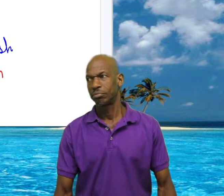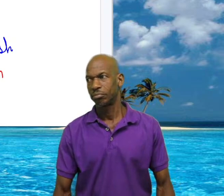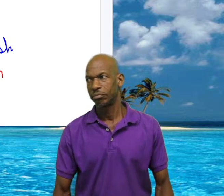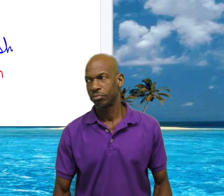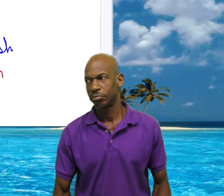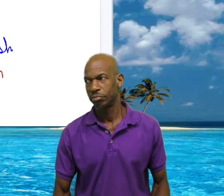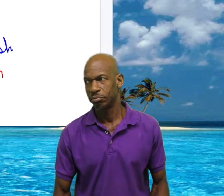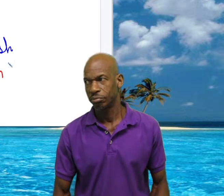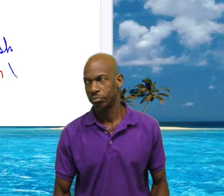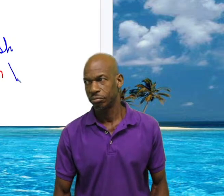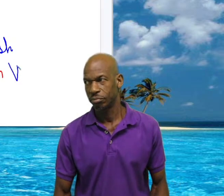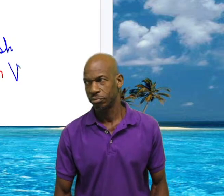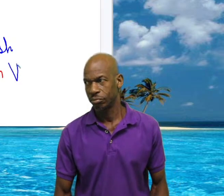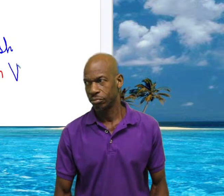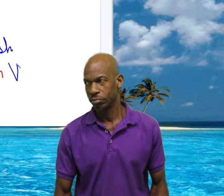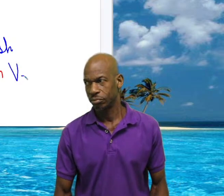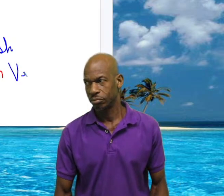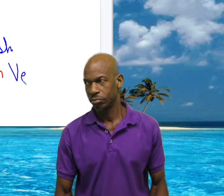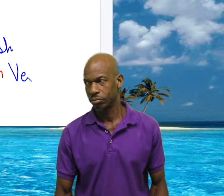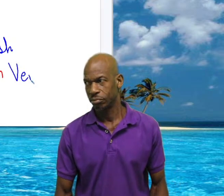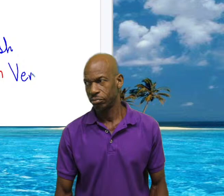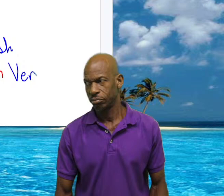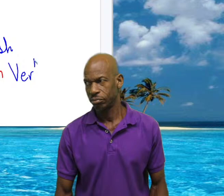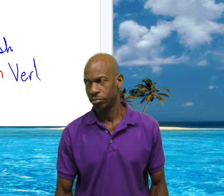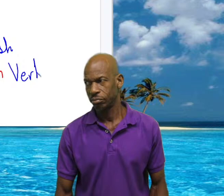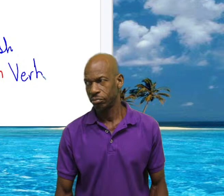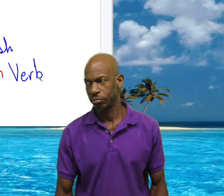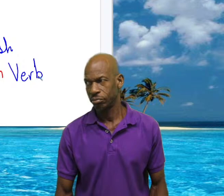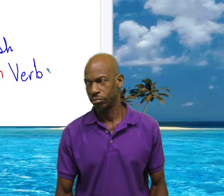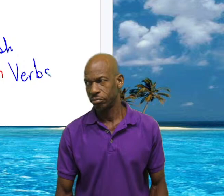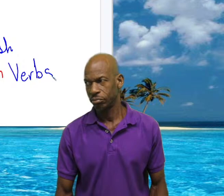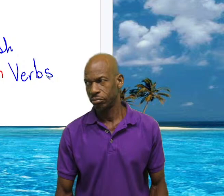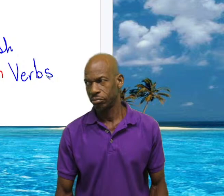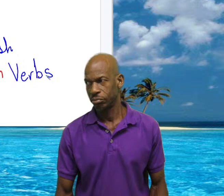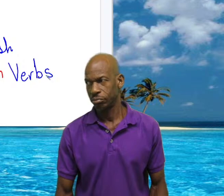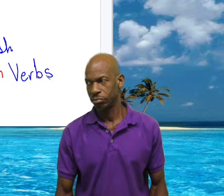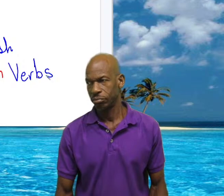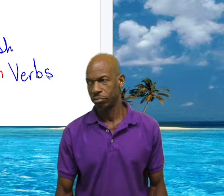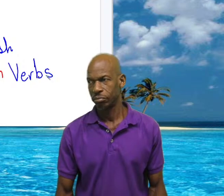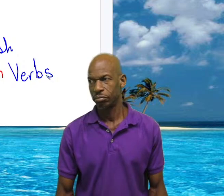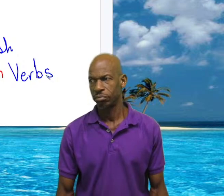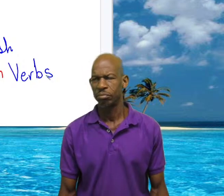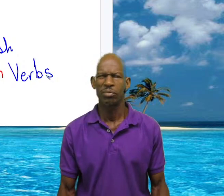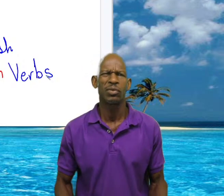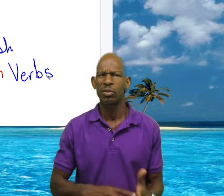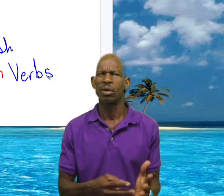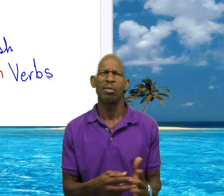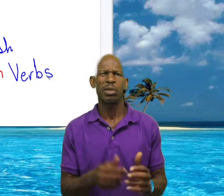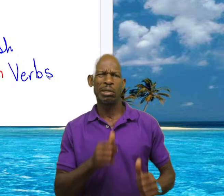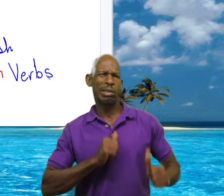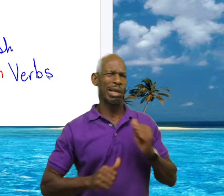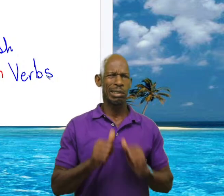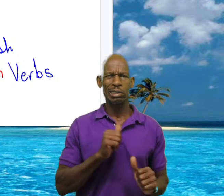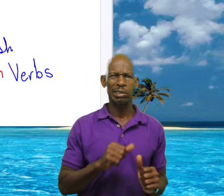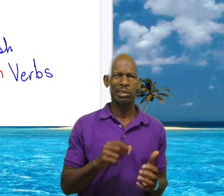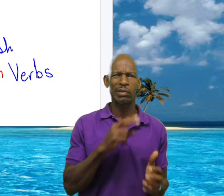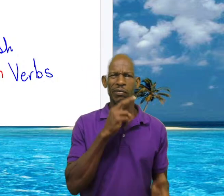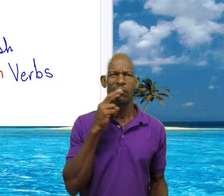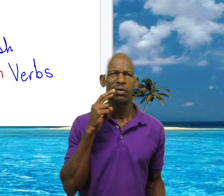All right, so both English and sign language have action verbs. And when we say action verbs, and I'm sure some of you all